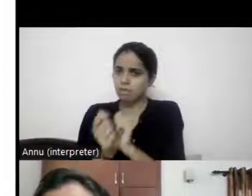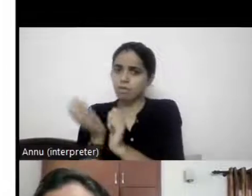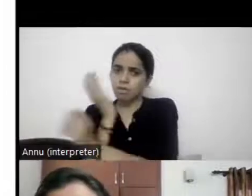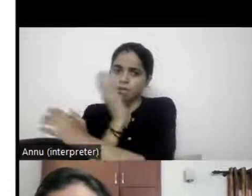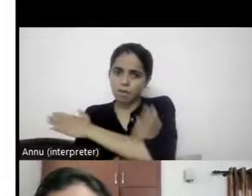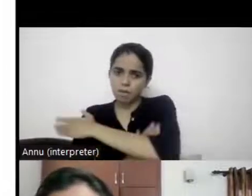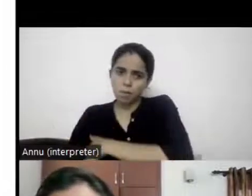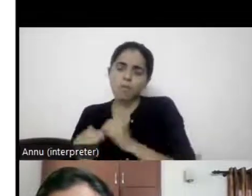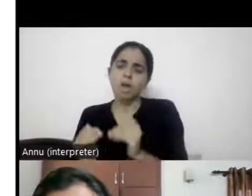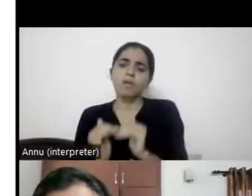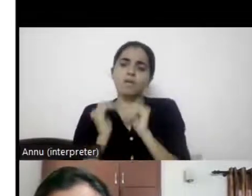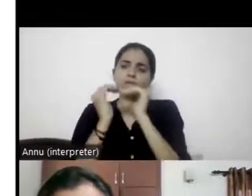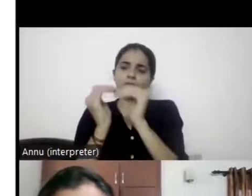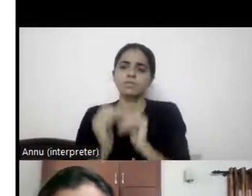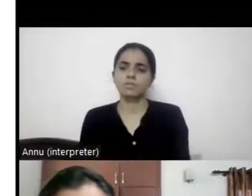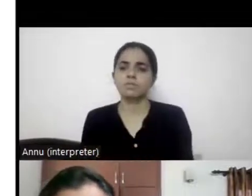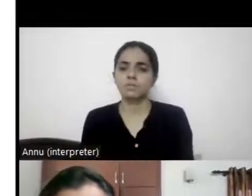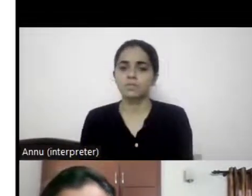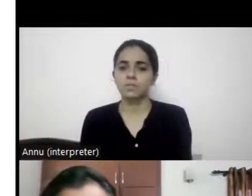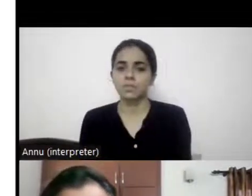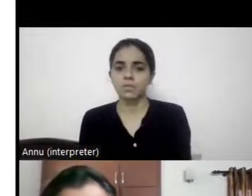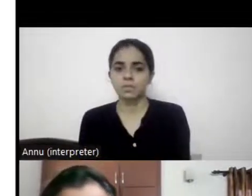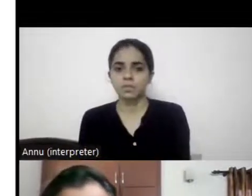and so on.